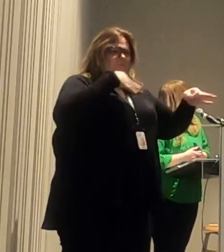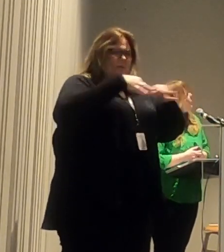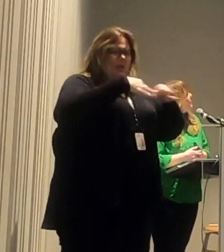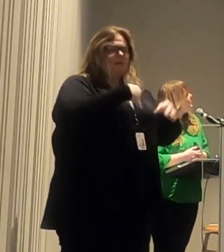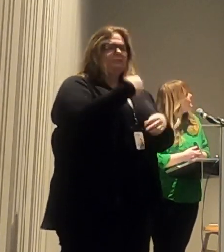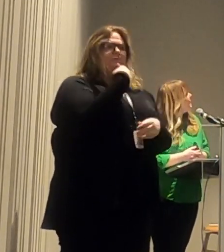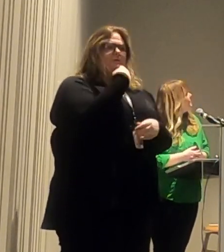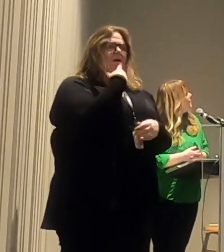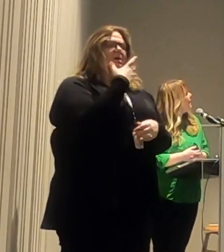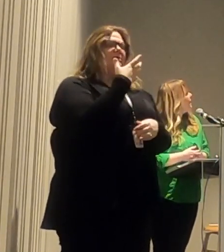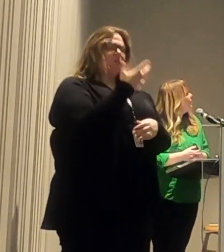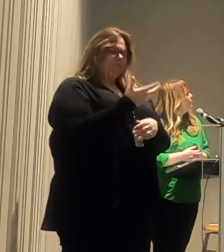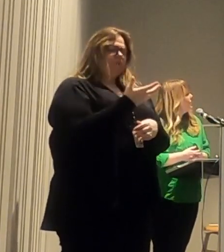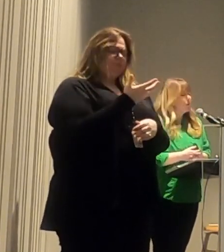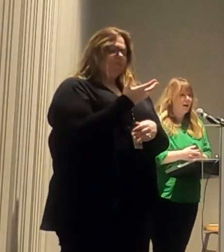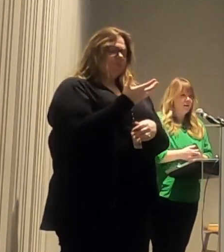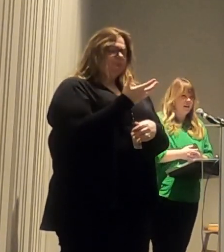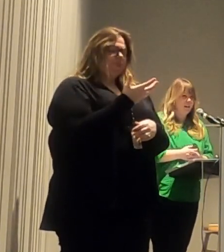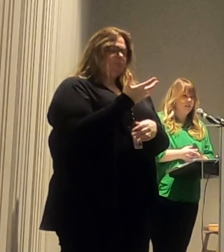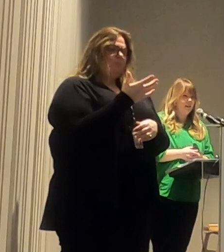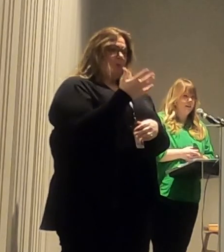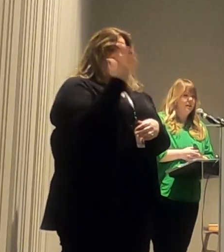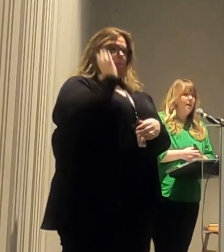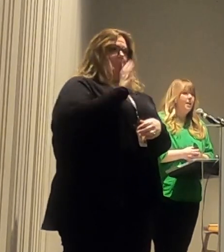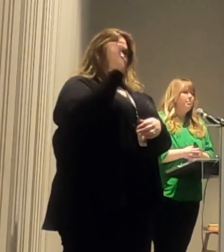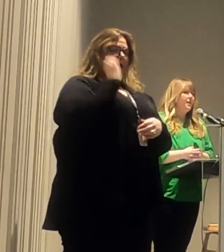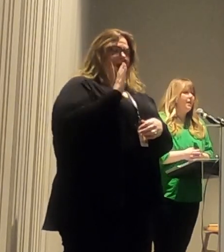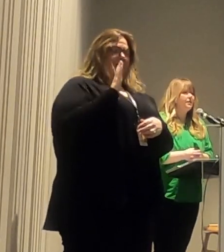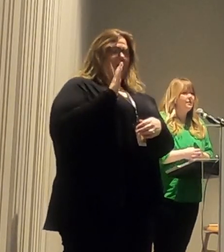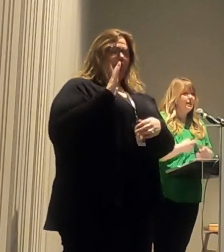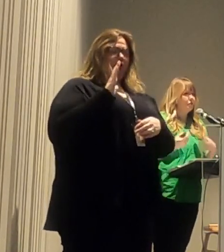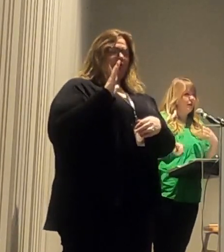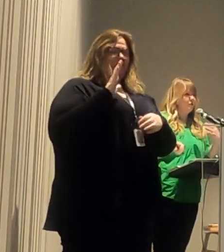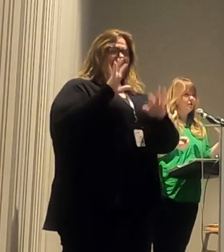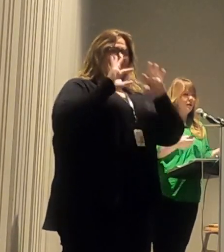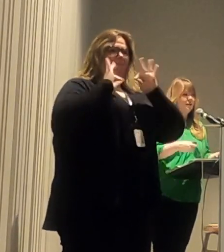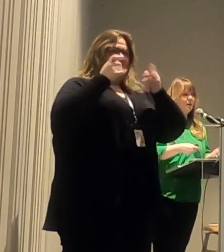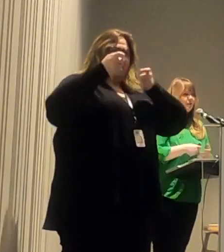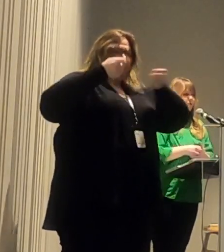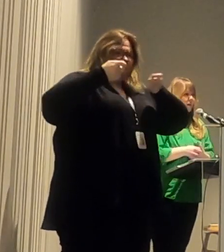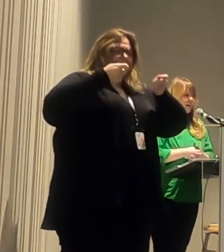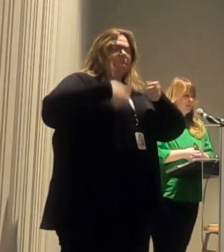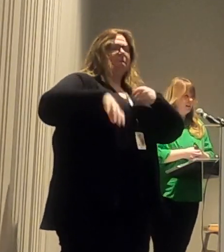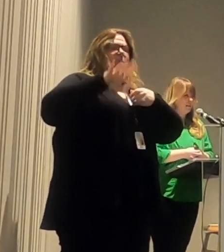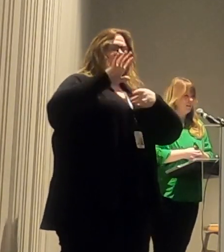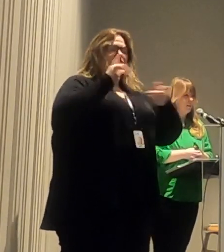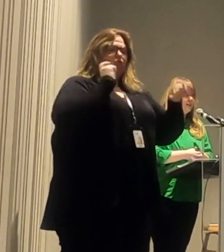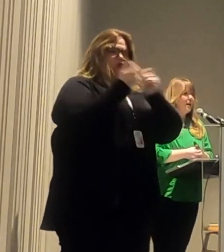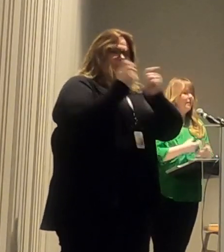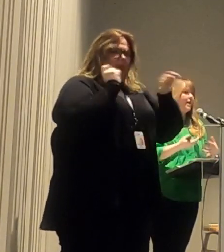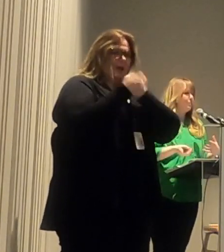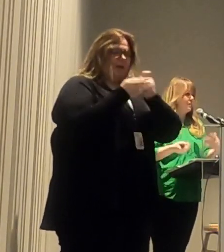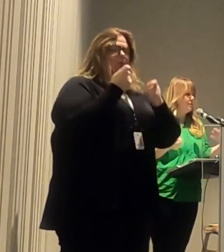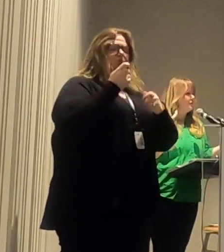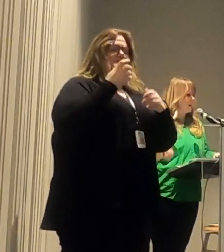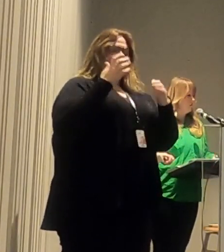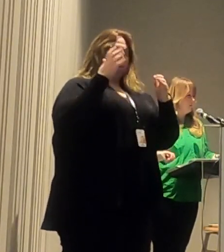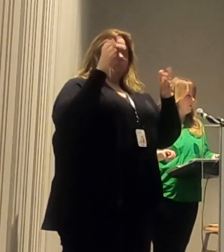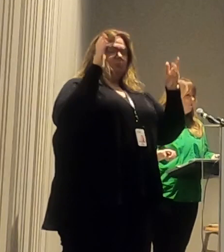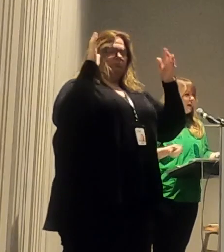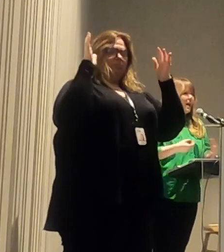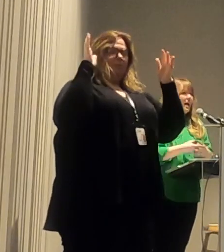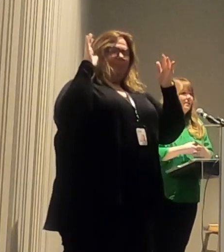on where he says that the prior dynasties, because they changed things up from their ancestors, that was